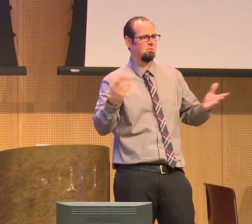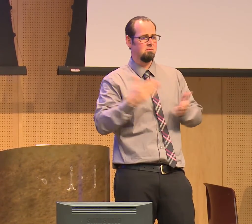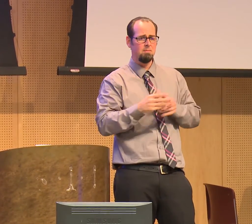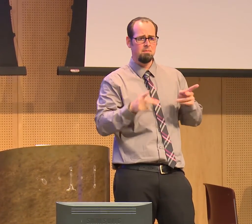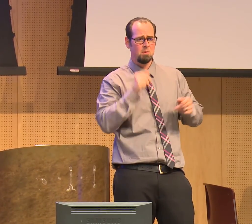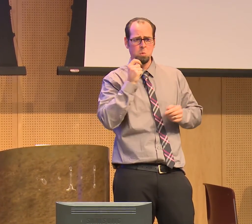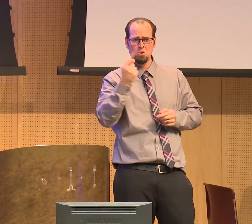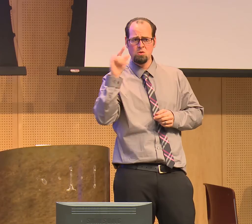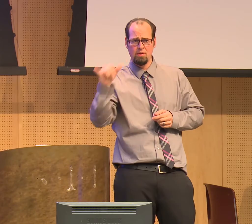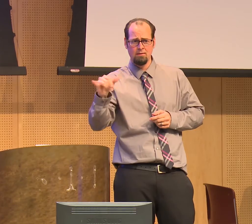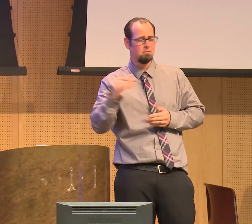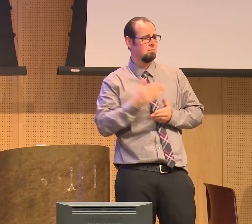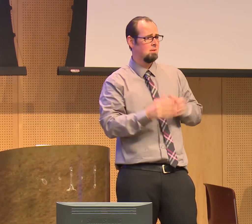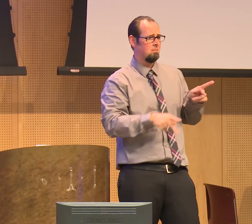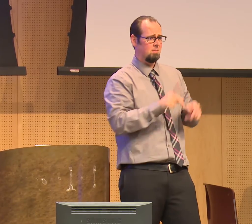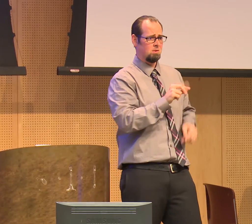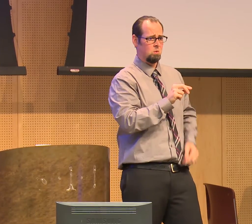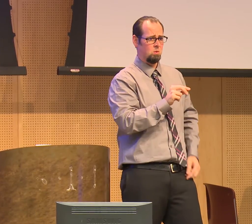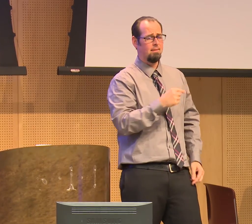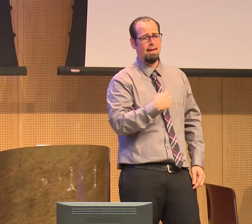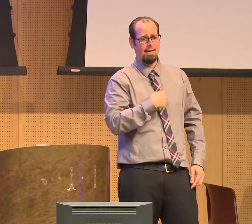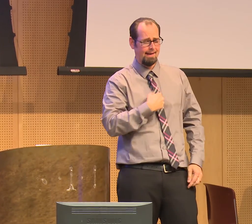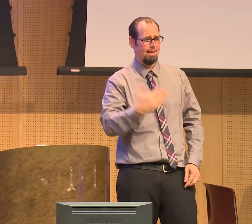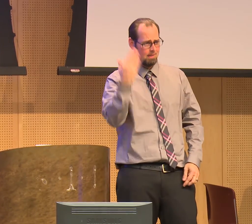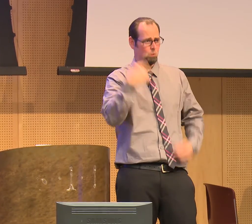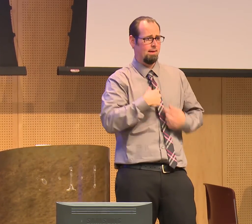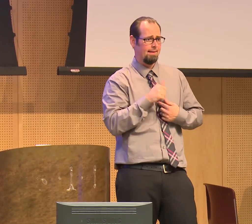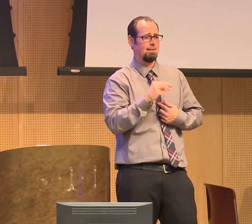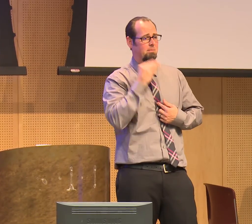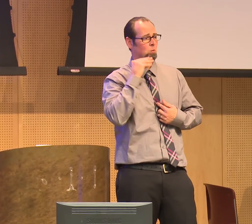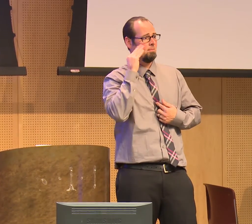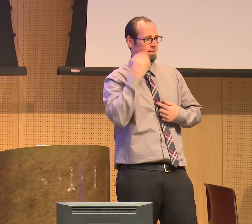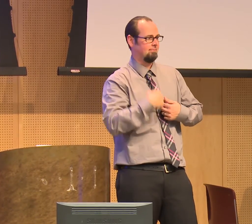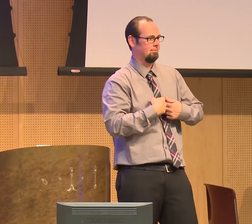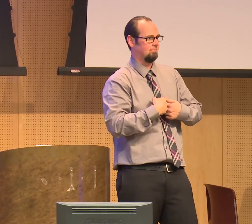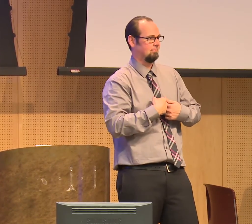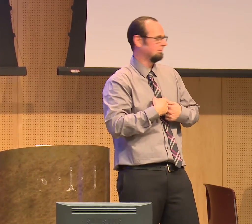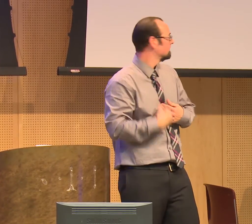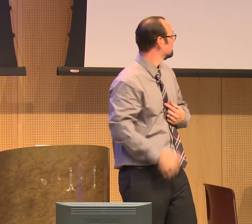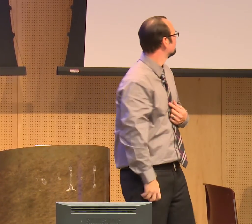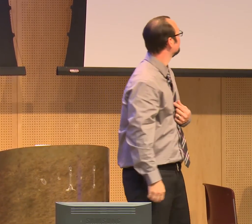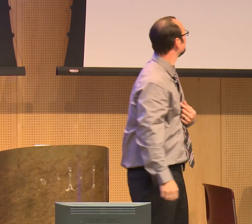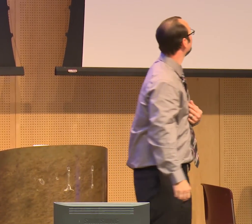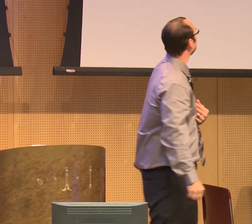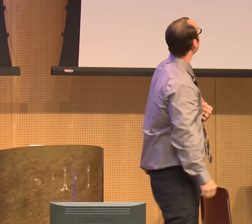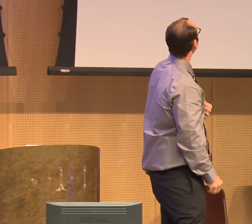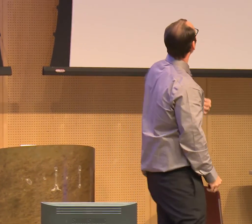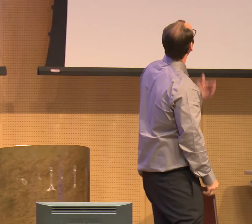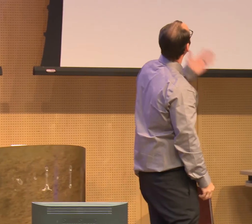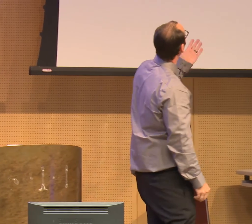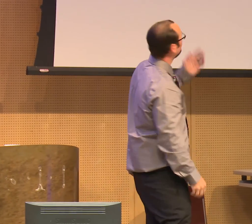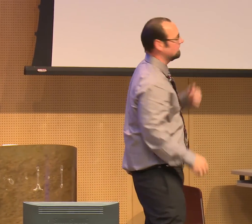deaf culture is important. Have a can-do attitude, and Rochester's my home.